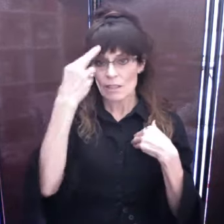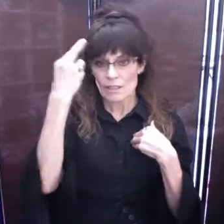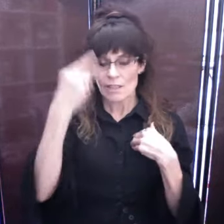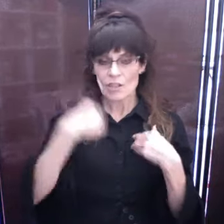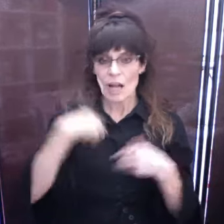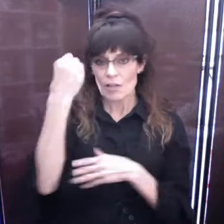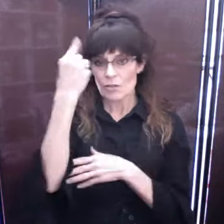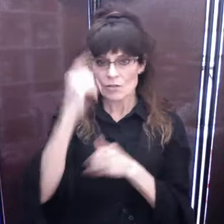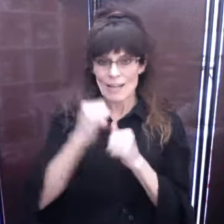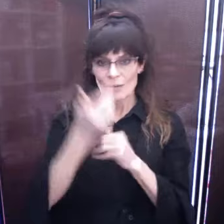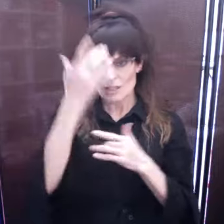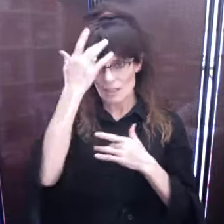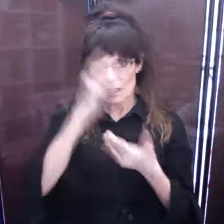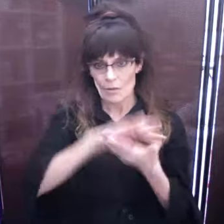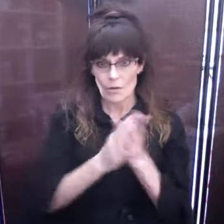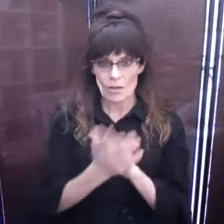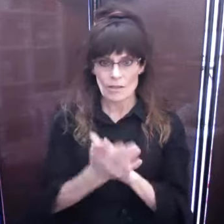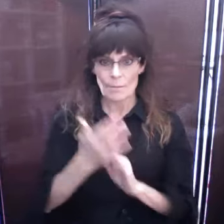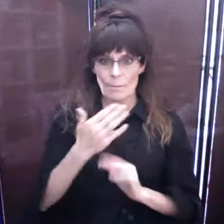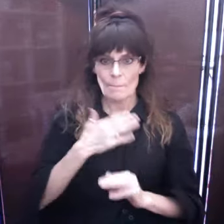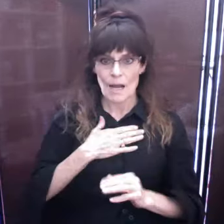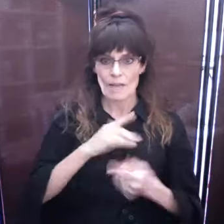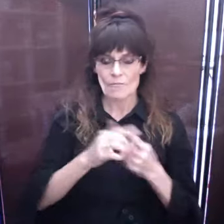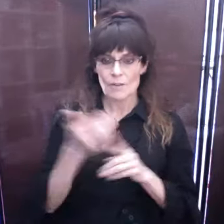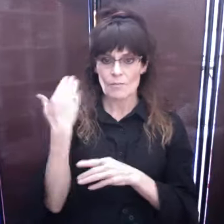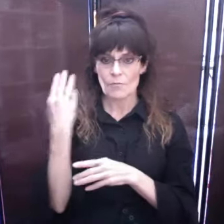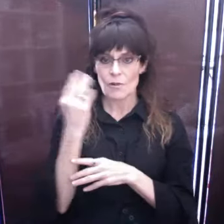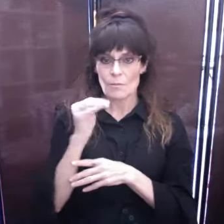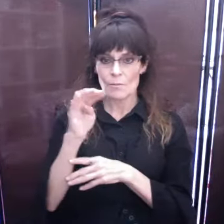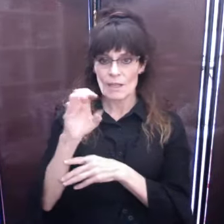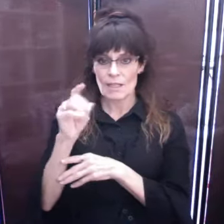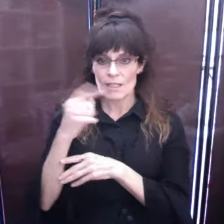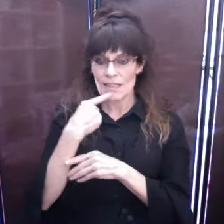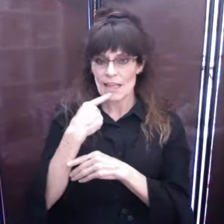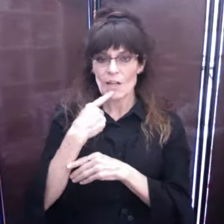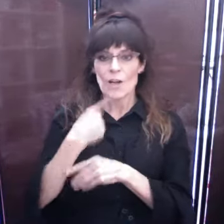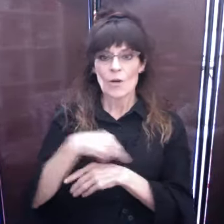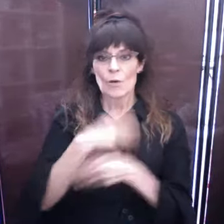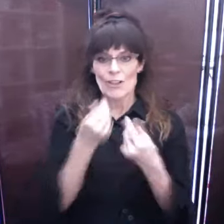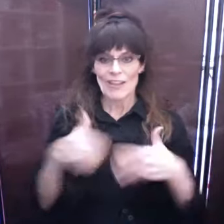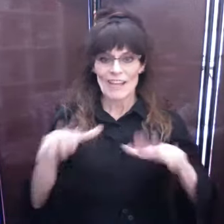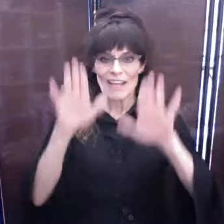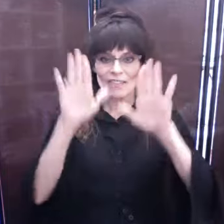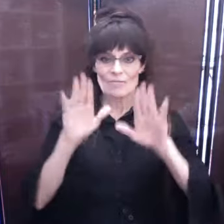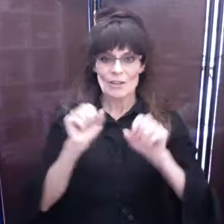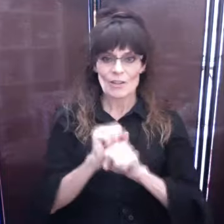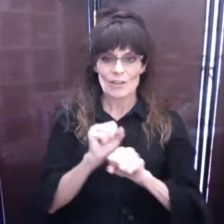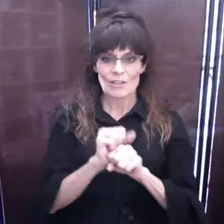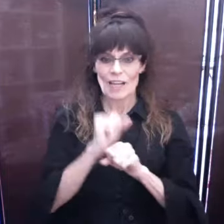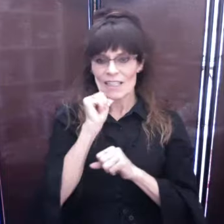how sick I was. And as my old friend Mickey said, we're in the land of miracles now, guys. And I got to tell you, I didn't come here walking towards the light. I came here running